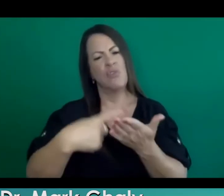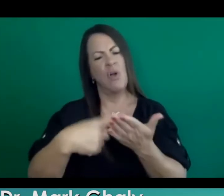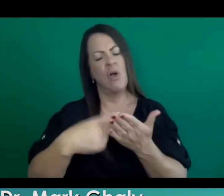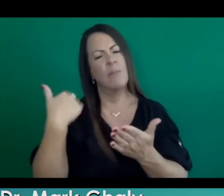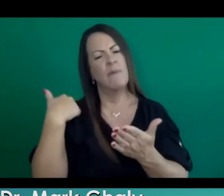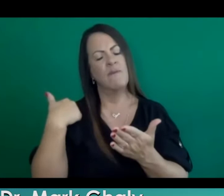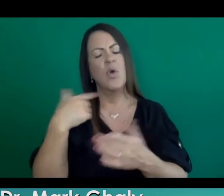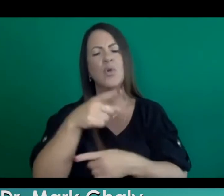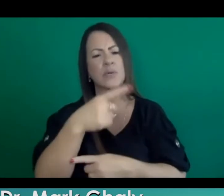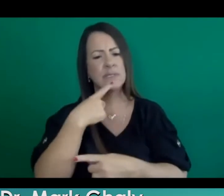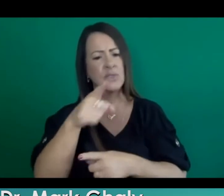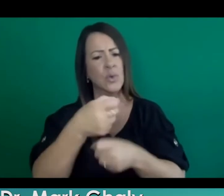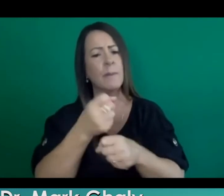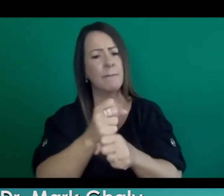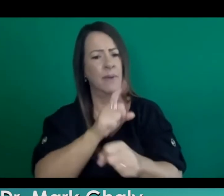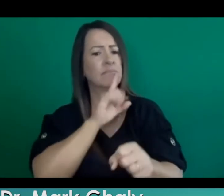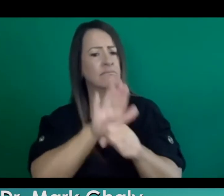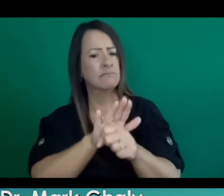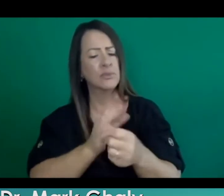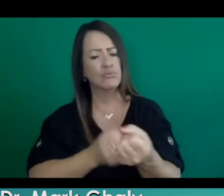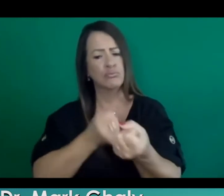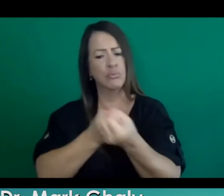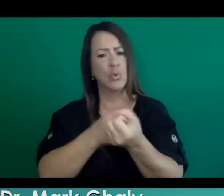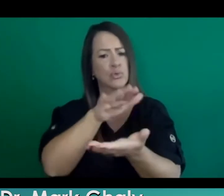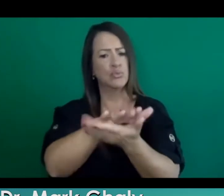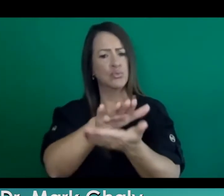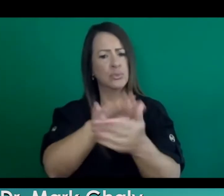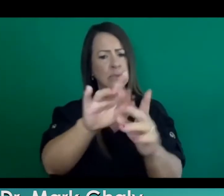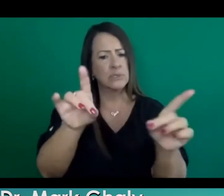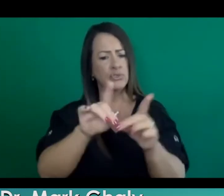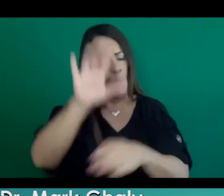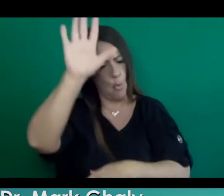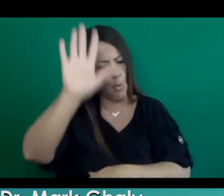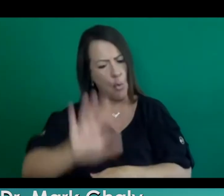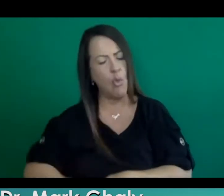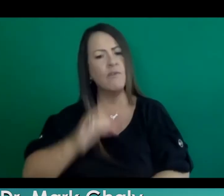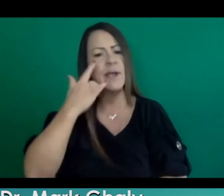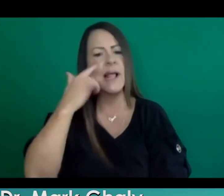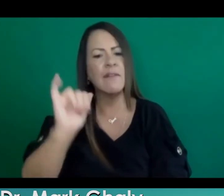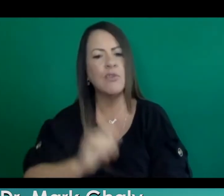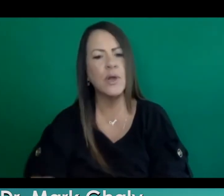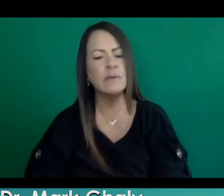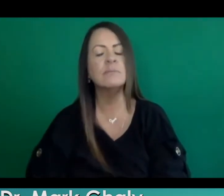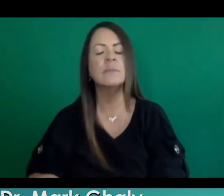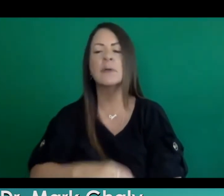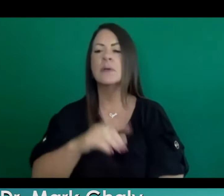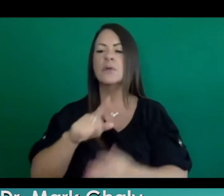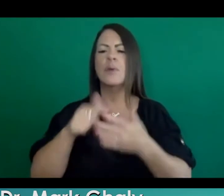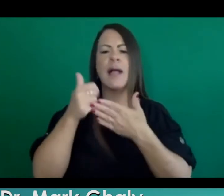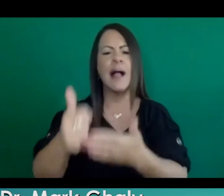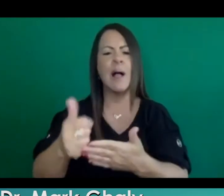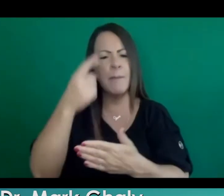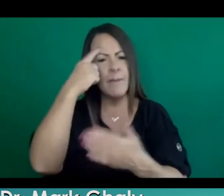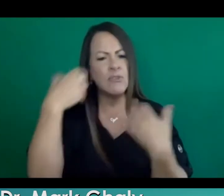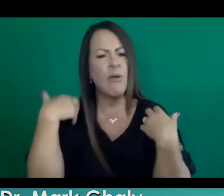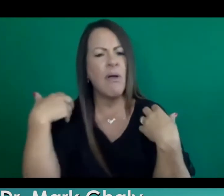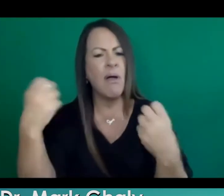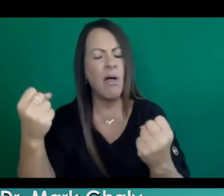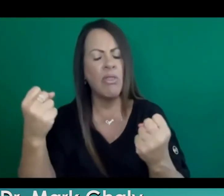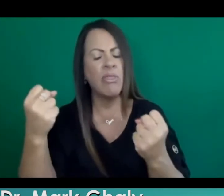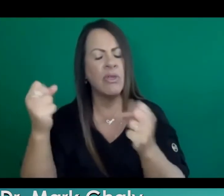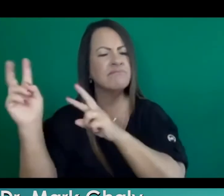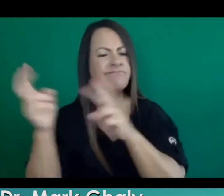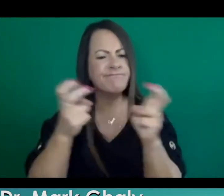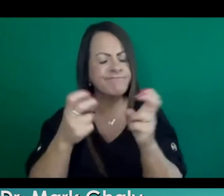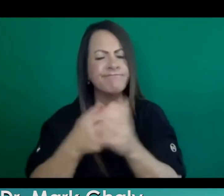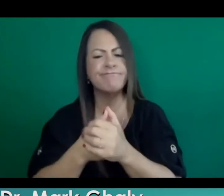to supporting school districts across the state of California in addressing mental health challenges,